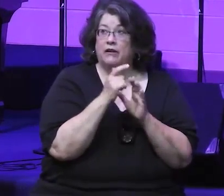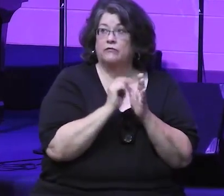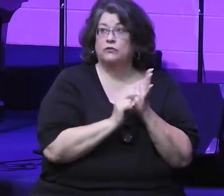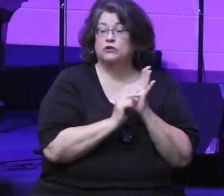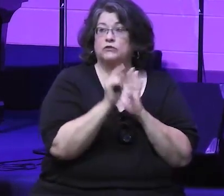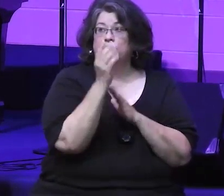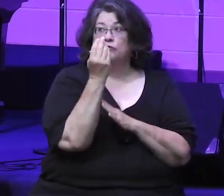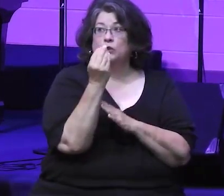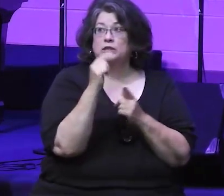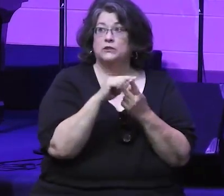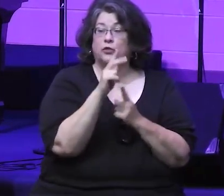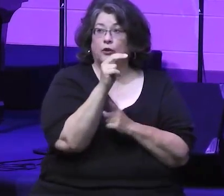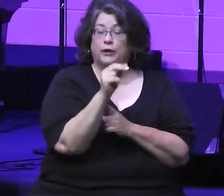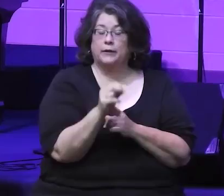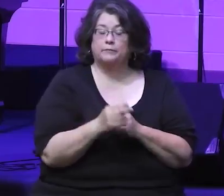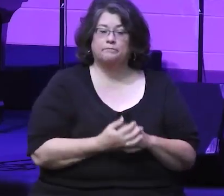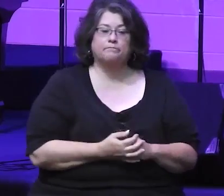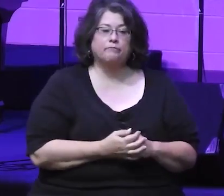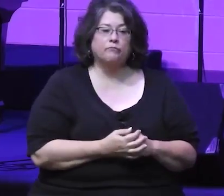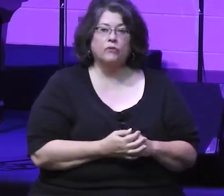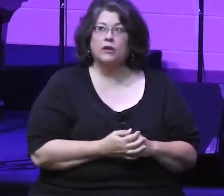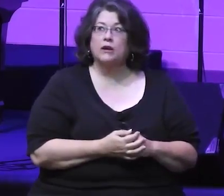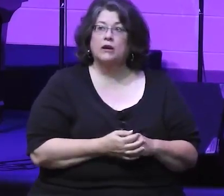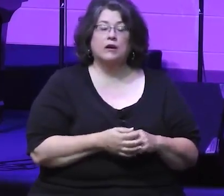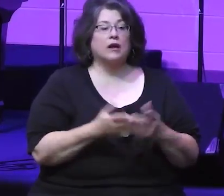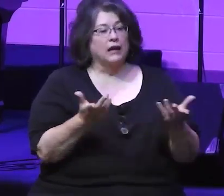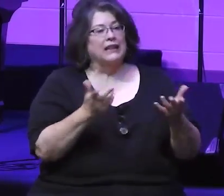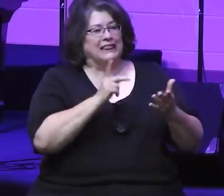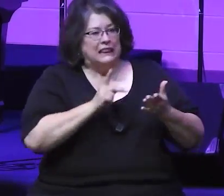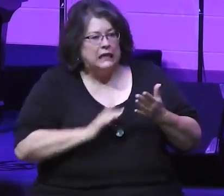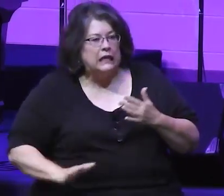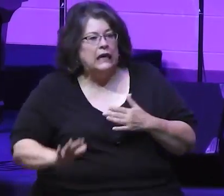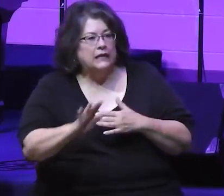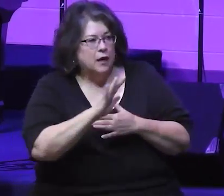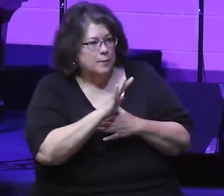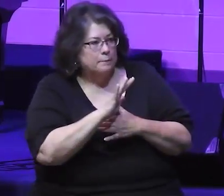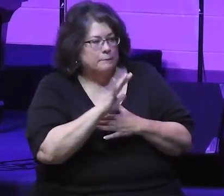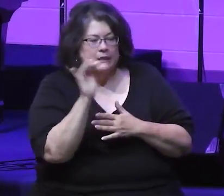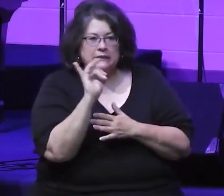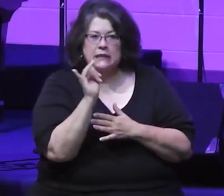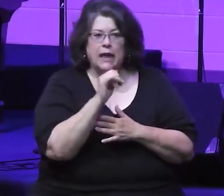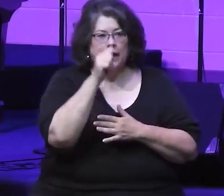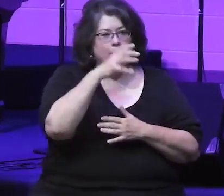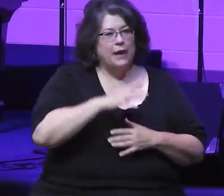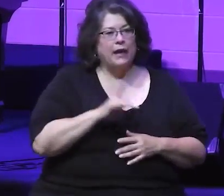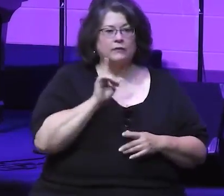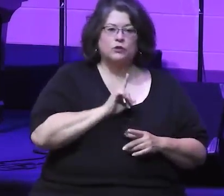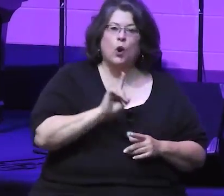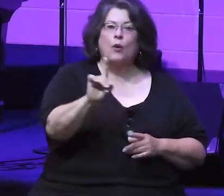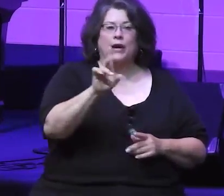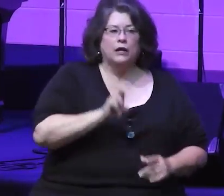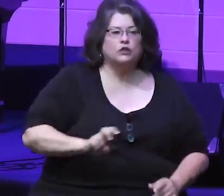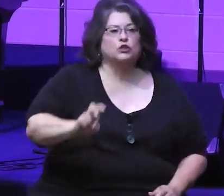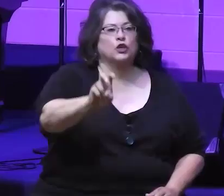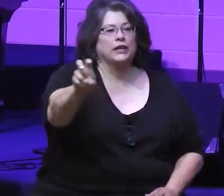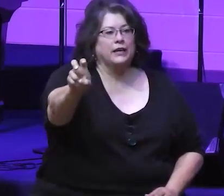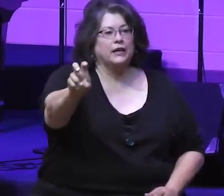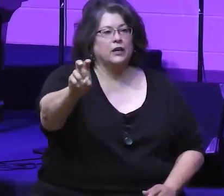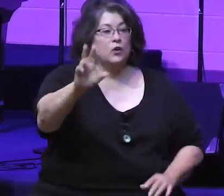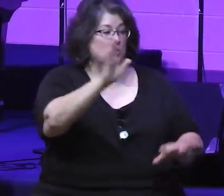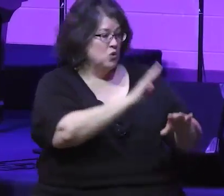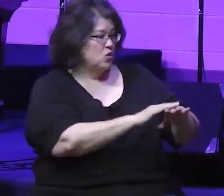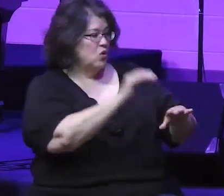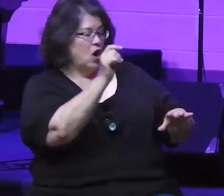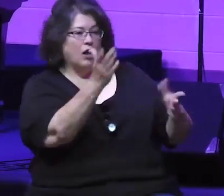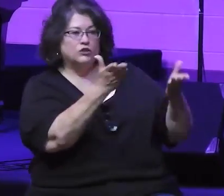14. Again, this is the kingdom, again, it will be like a man going on a journey, who called his servants